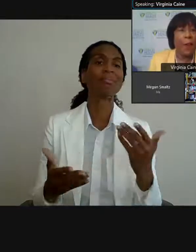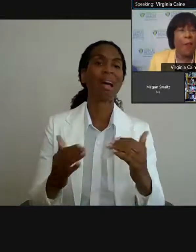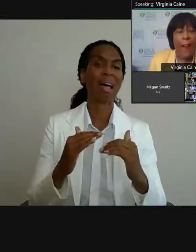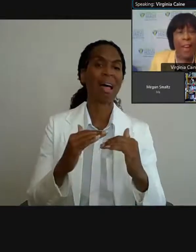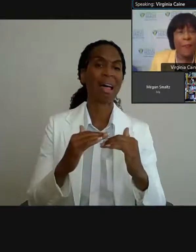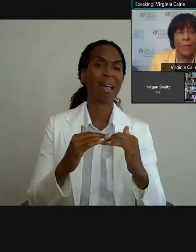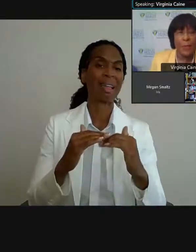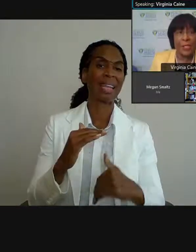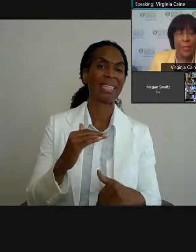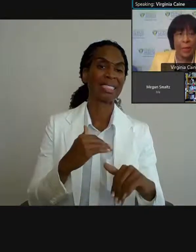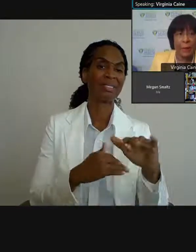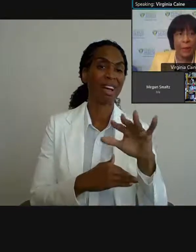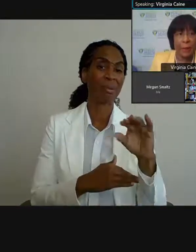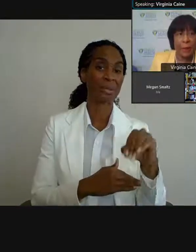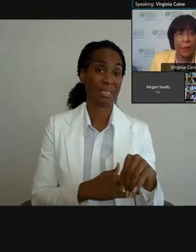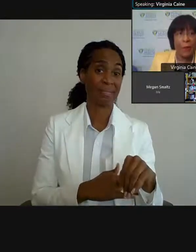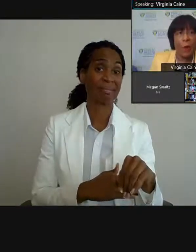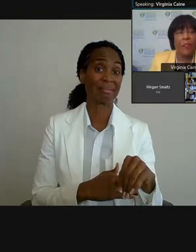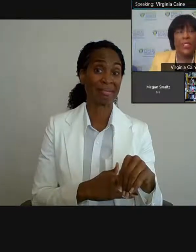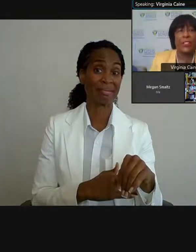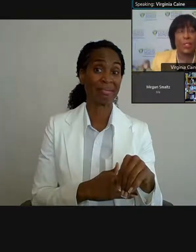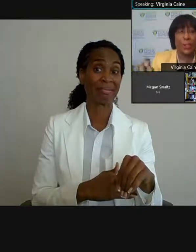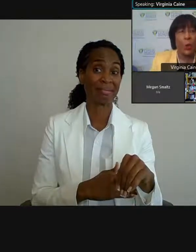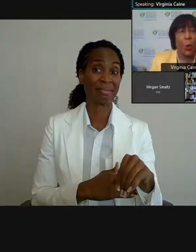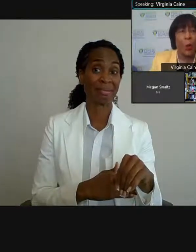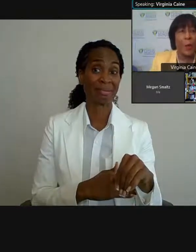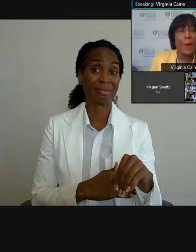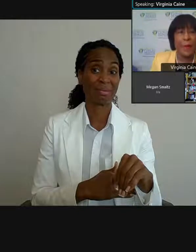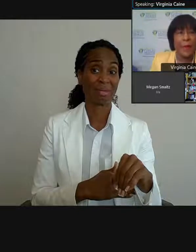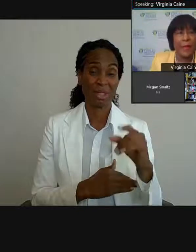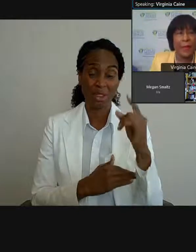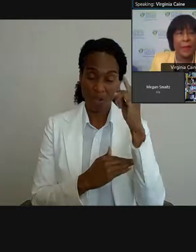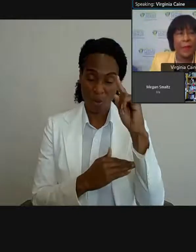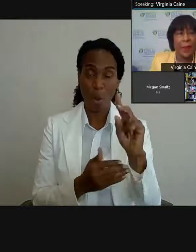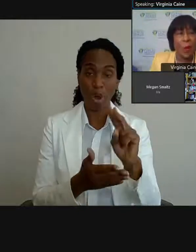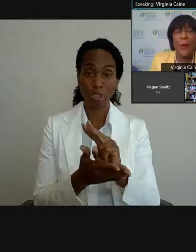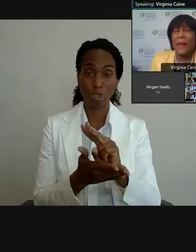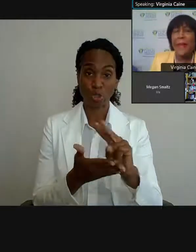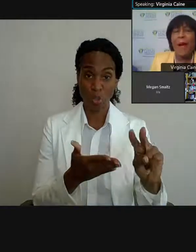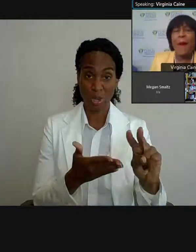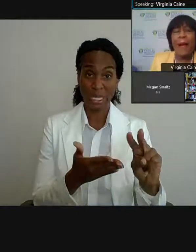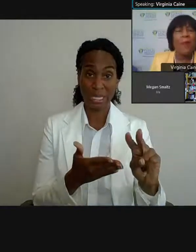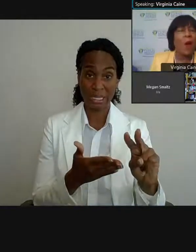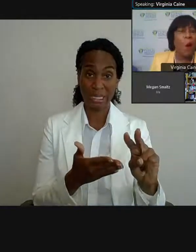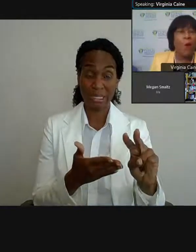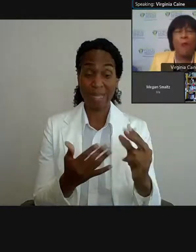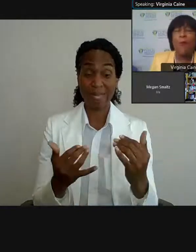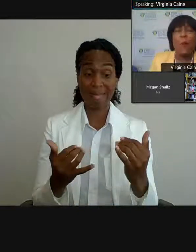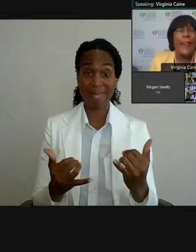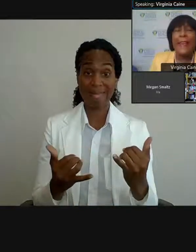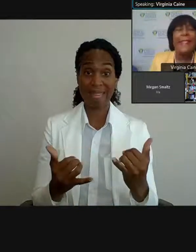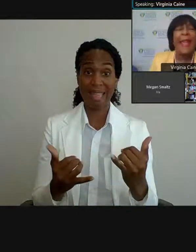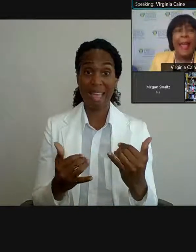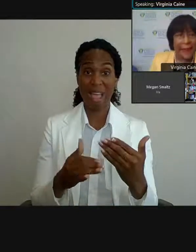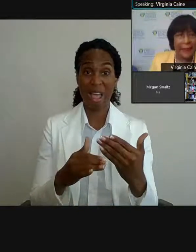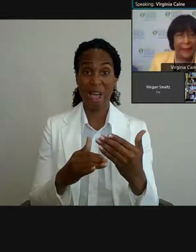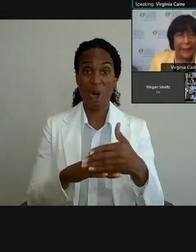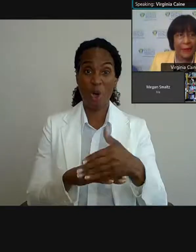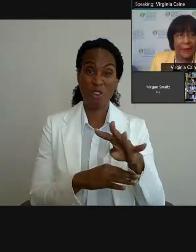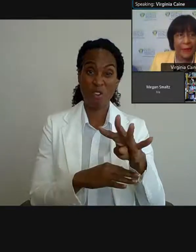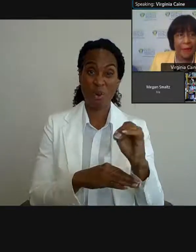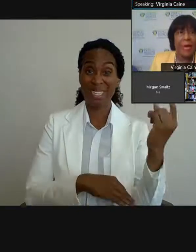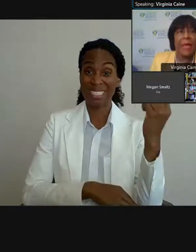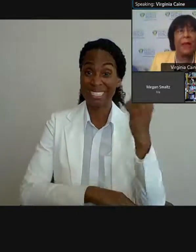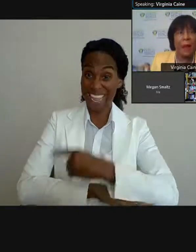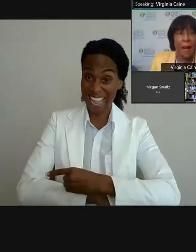than 5% for at least a 2-week period. We are now out over 40